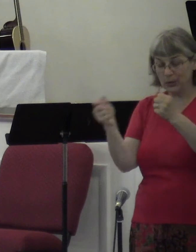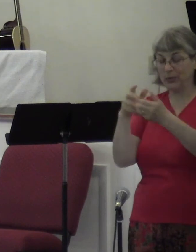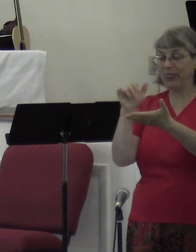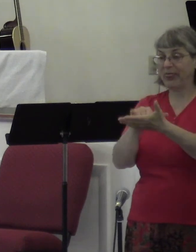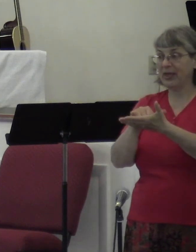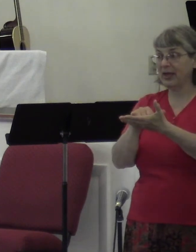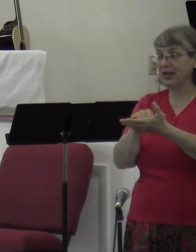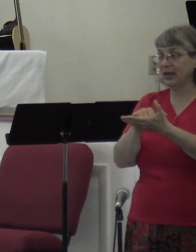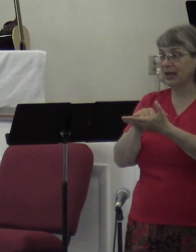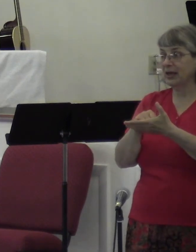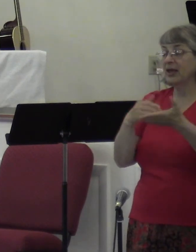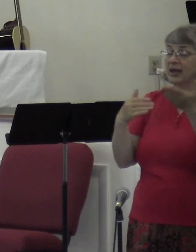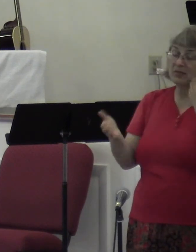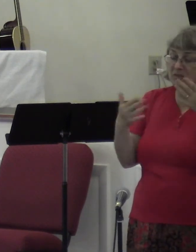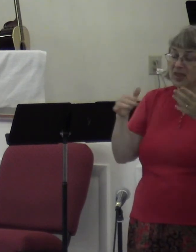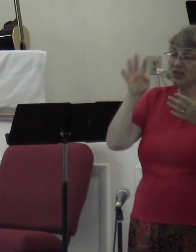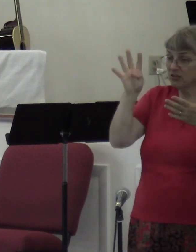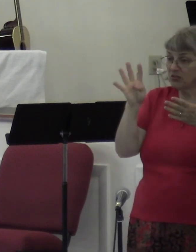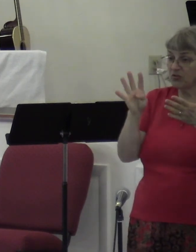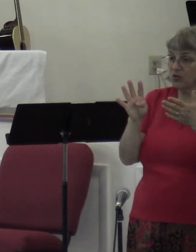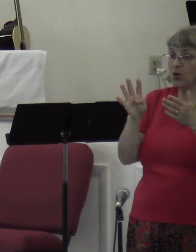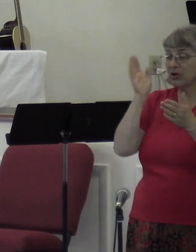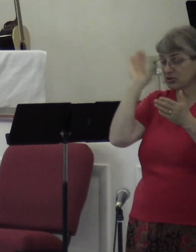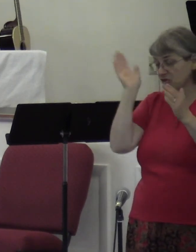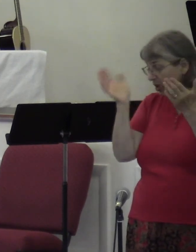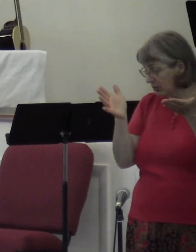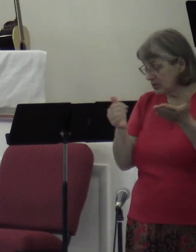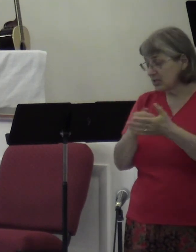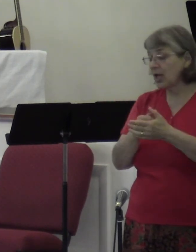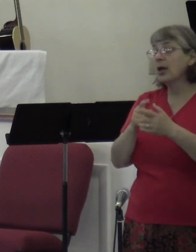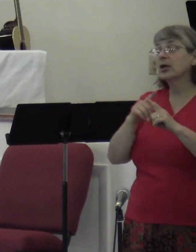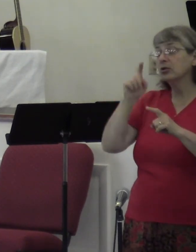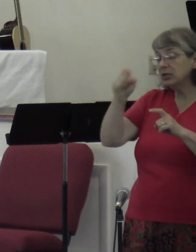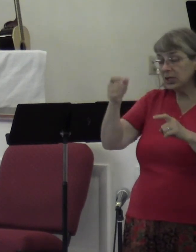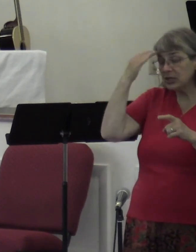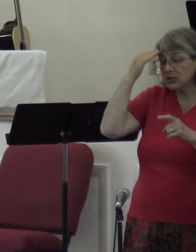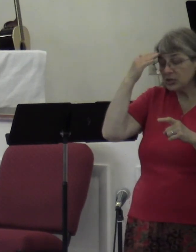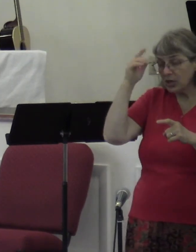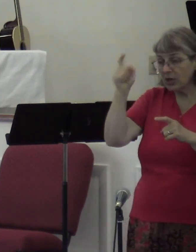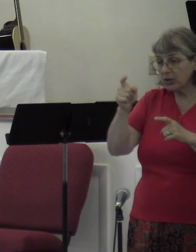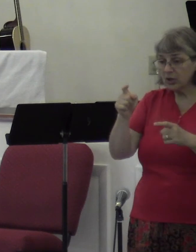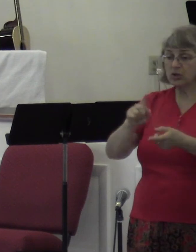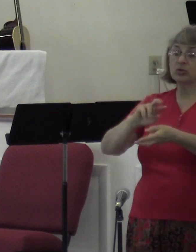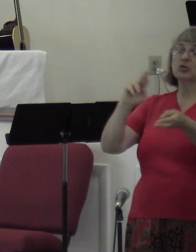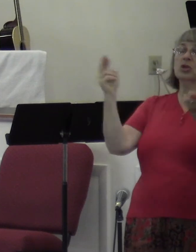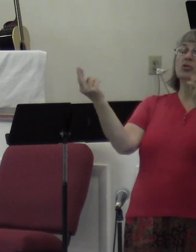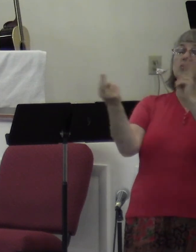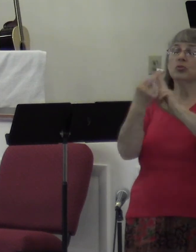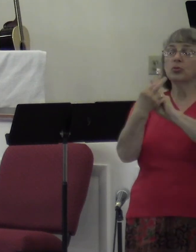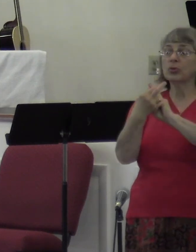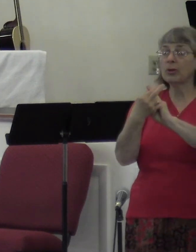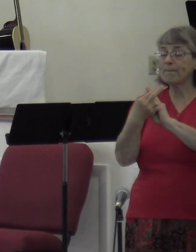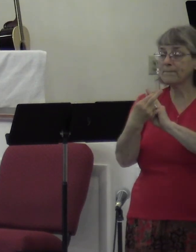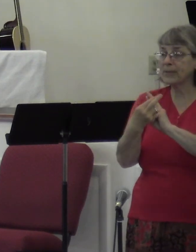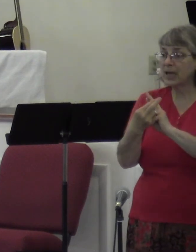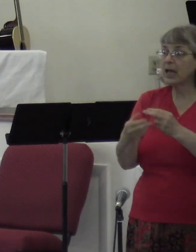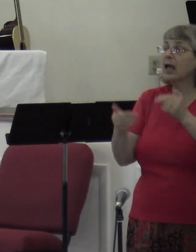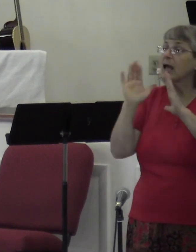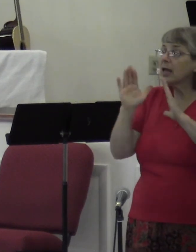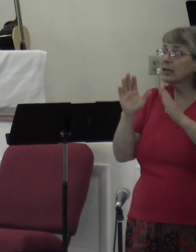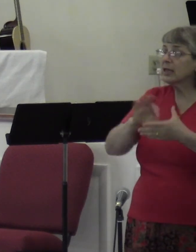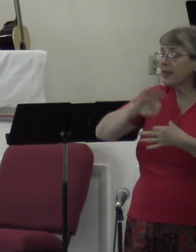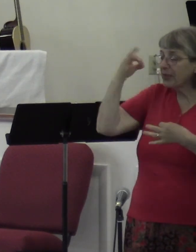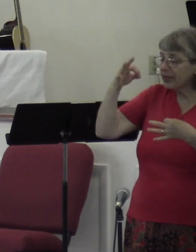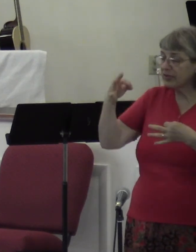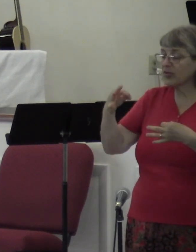And that's probably about four sermons. I'm not going to do that either this morning. But you need to know that you need to turn around and let that Spirit